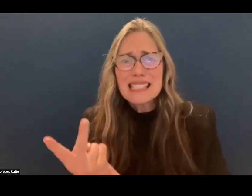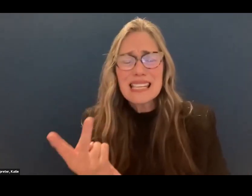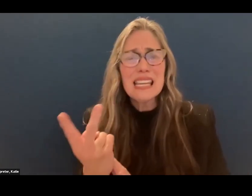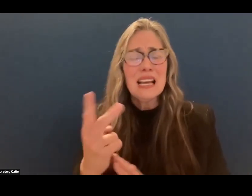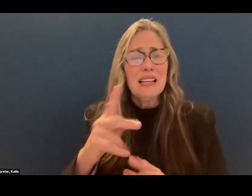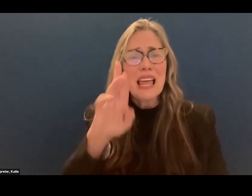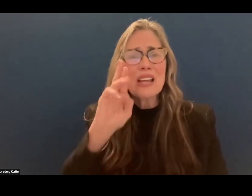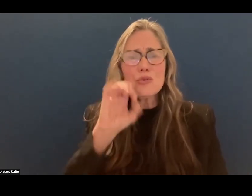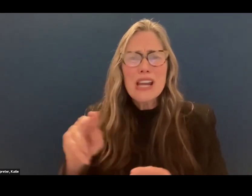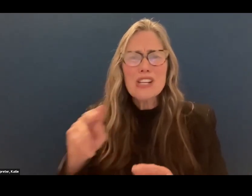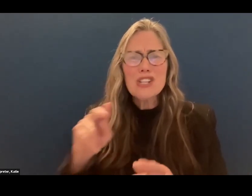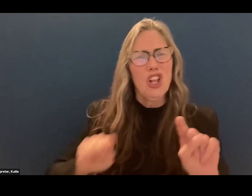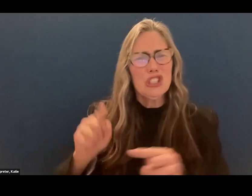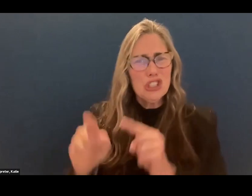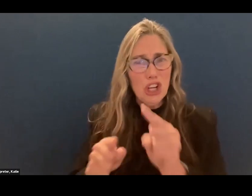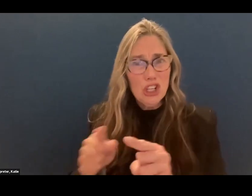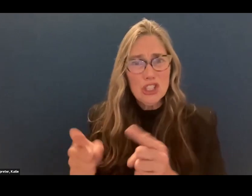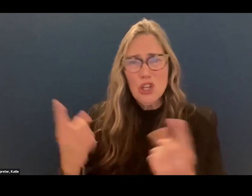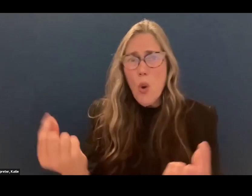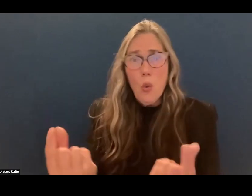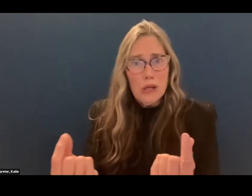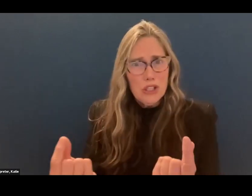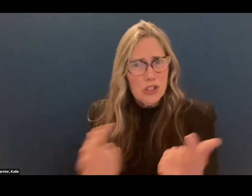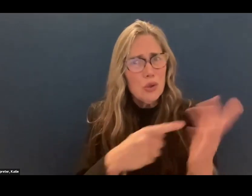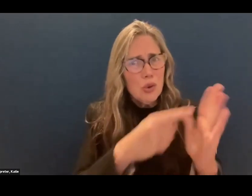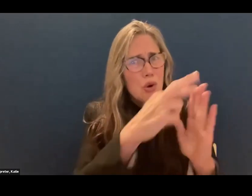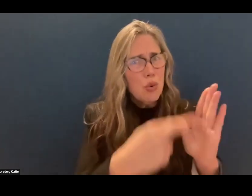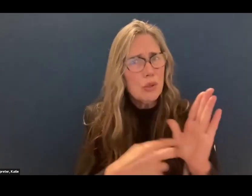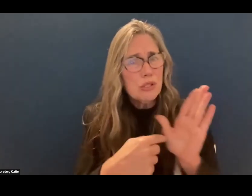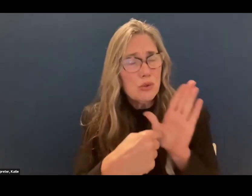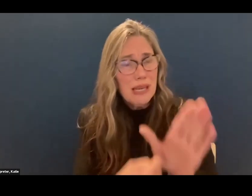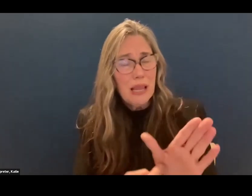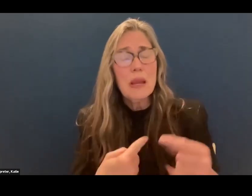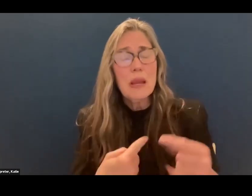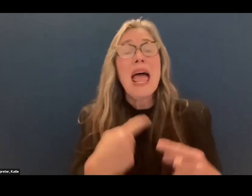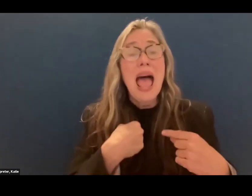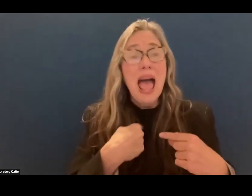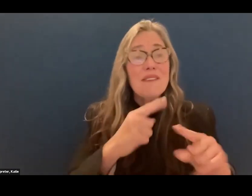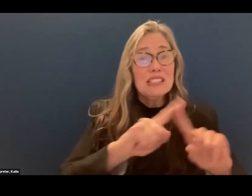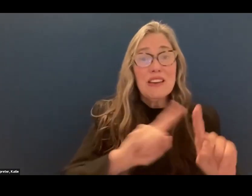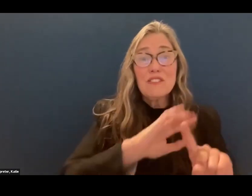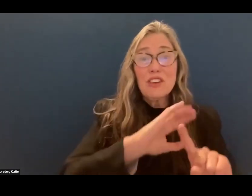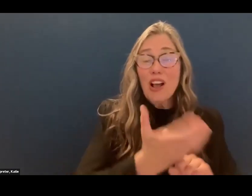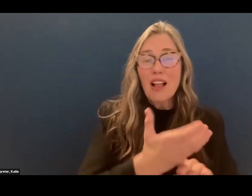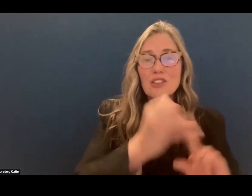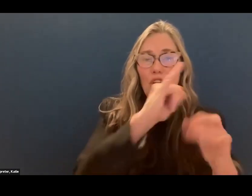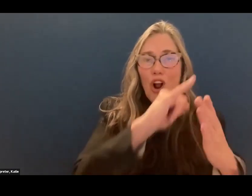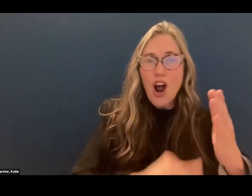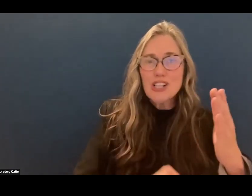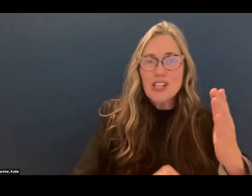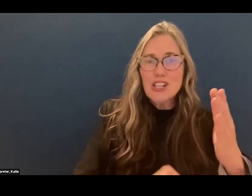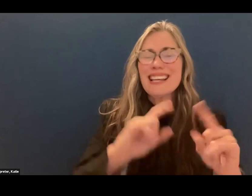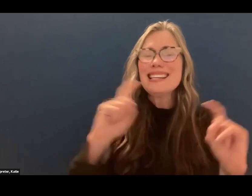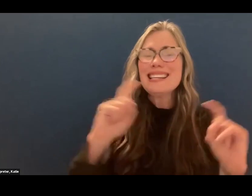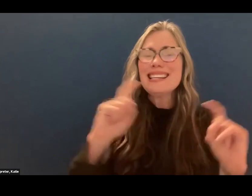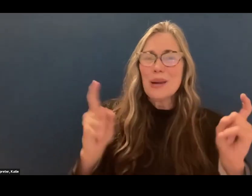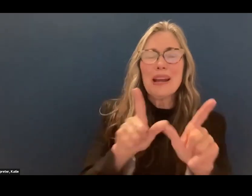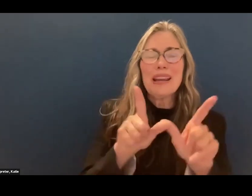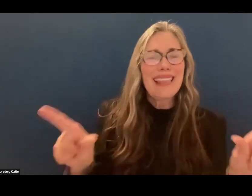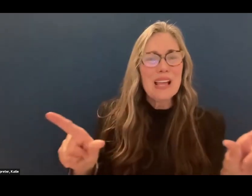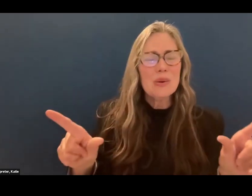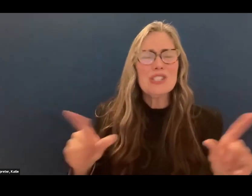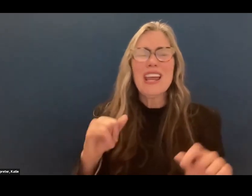at all levels, provide a wide array of cultural arts events that celebrate different cultures and languages and